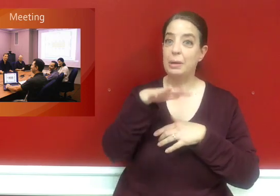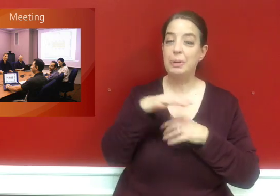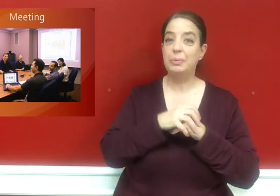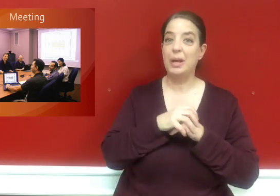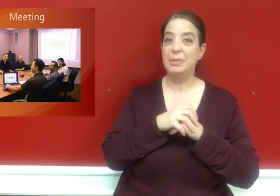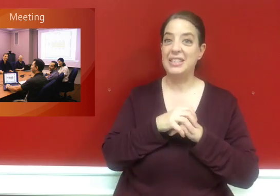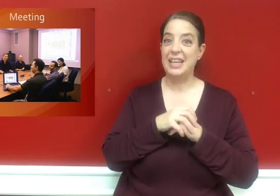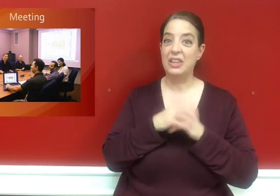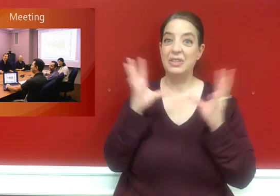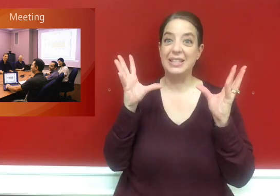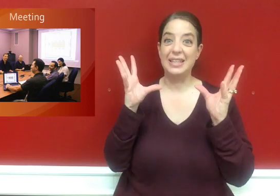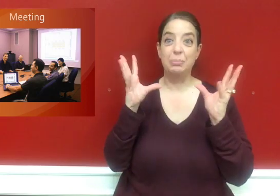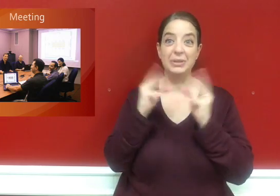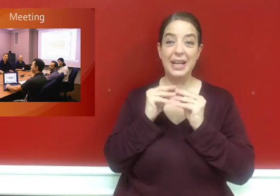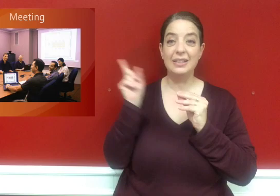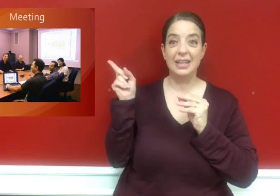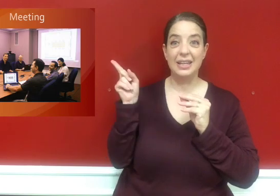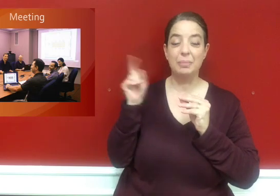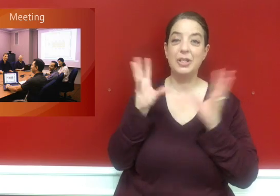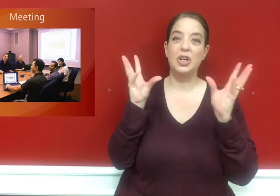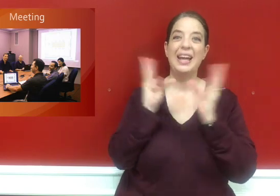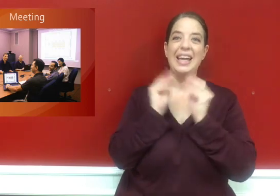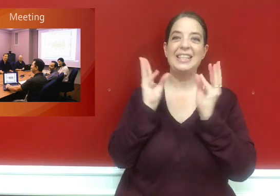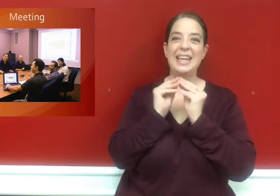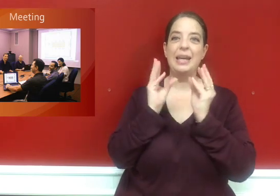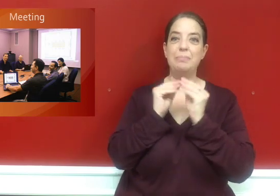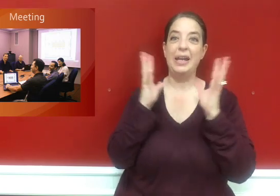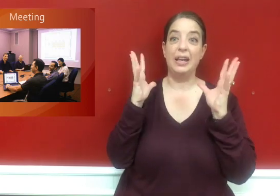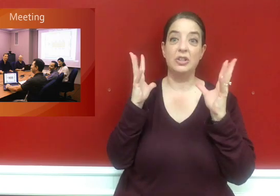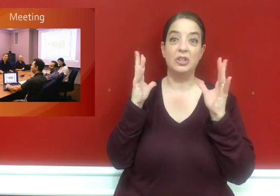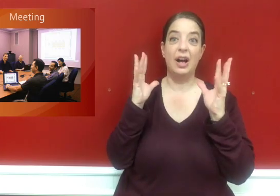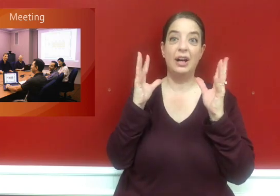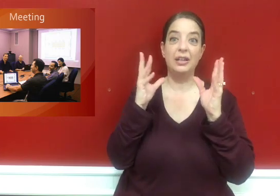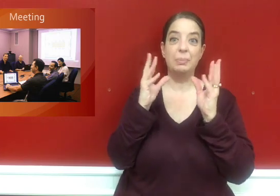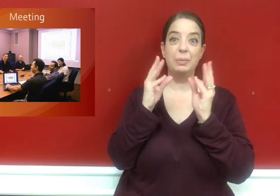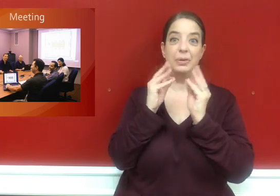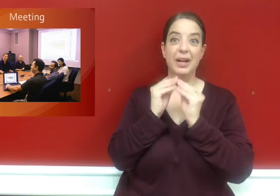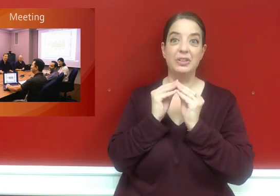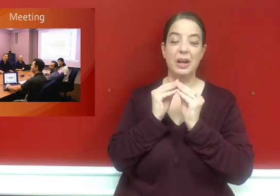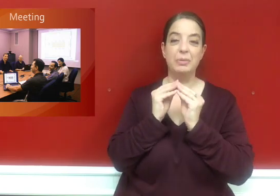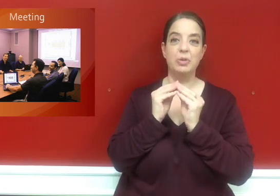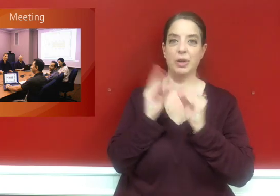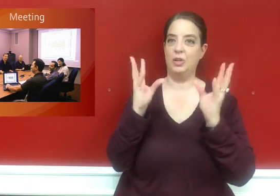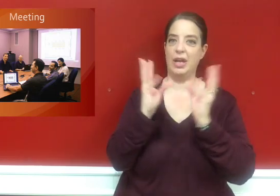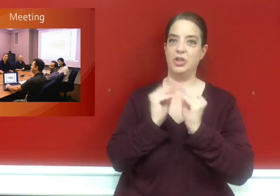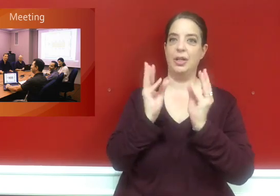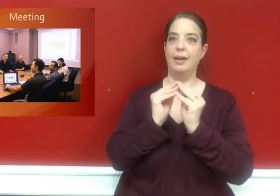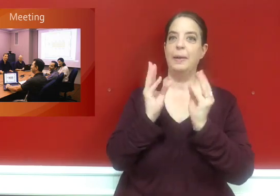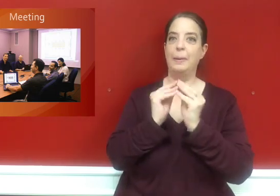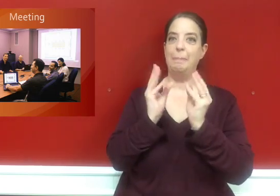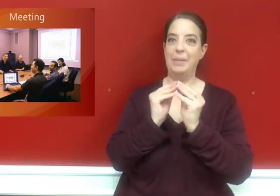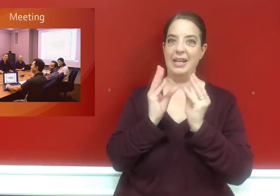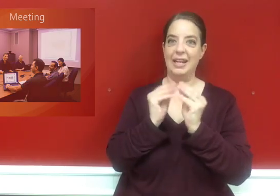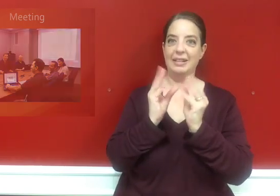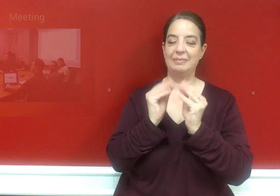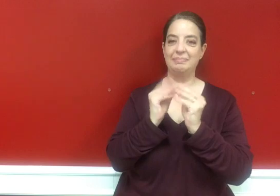people coming together in the same place, like in the picture, it's a meeting. There's all the people and they're coming to one location. Meeting.